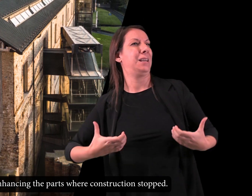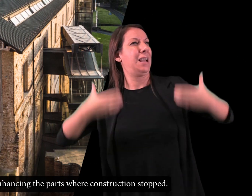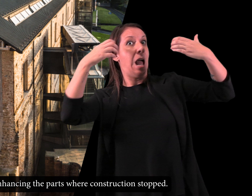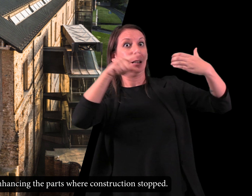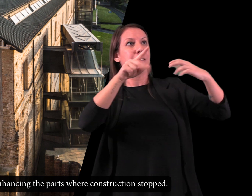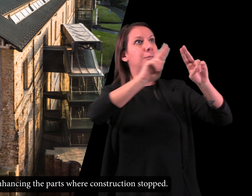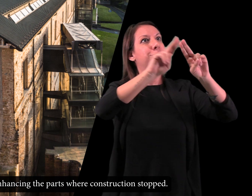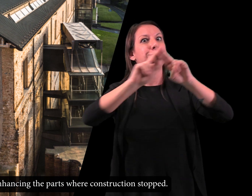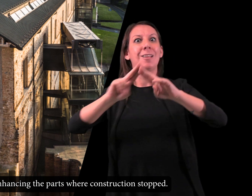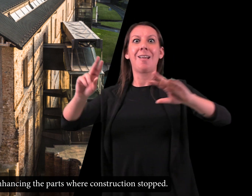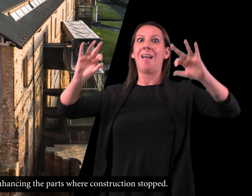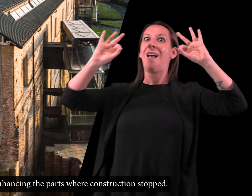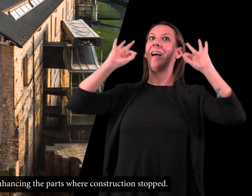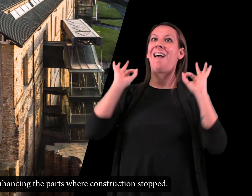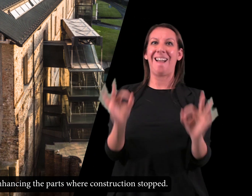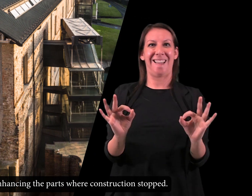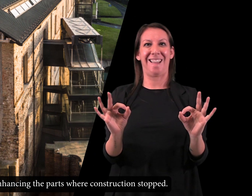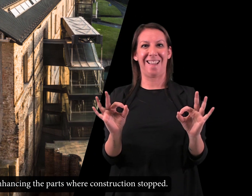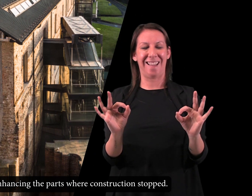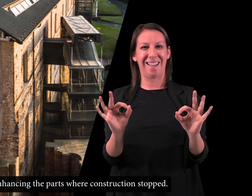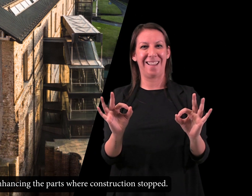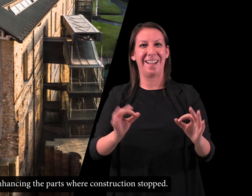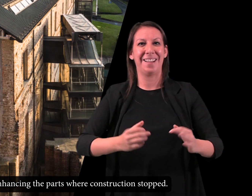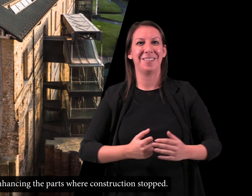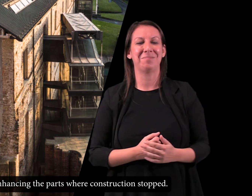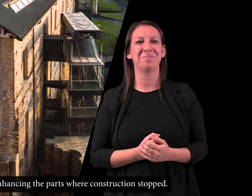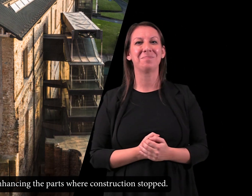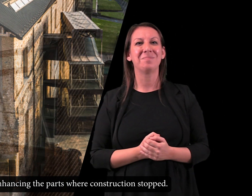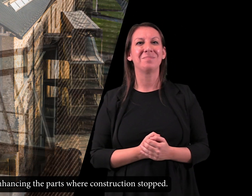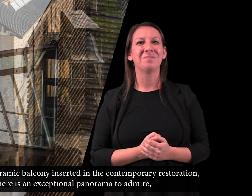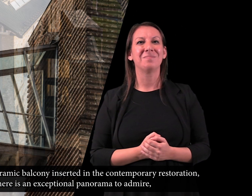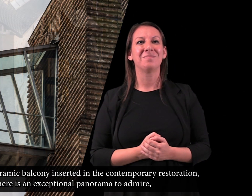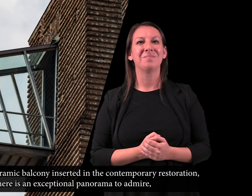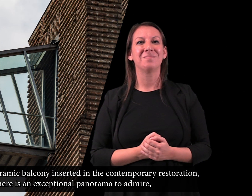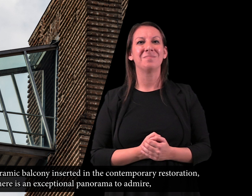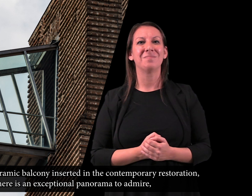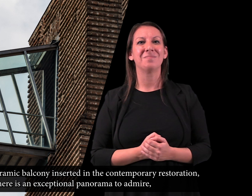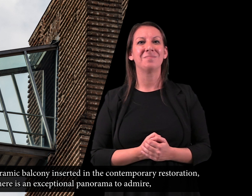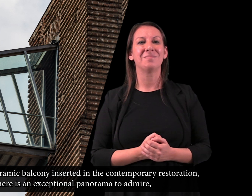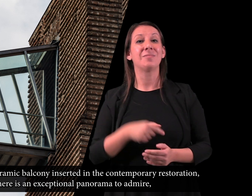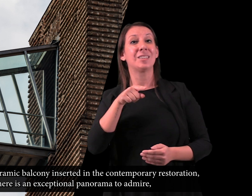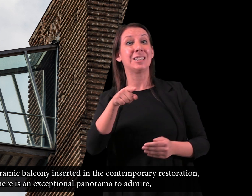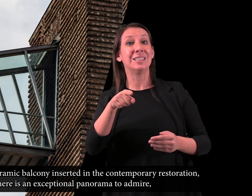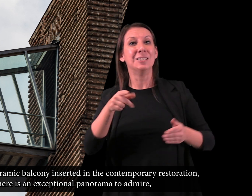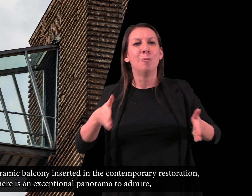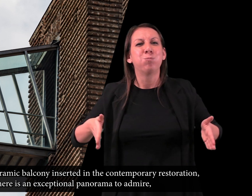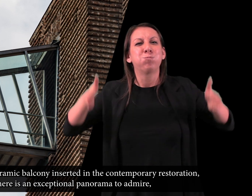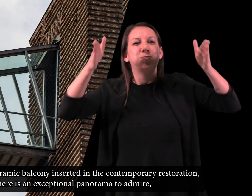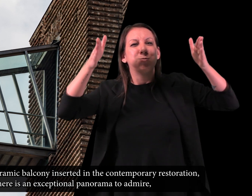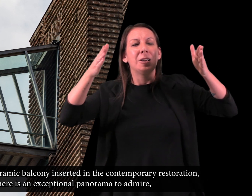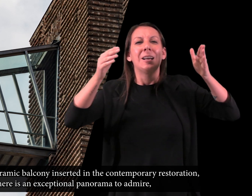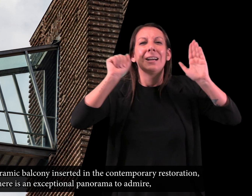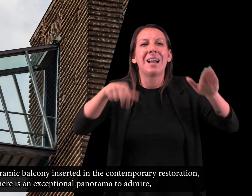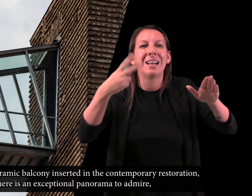respecting its architecture and enhancing the parts where construction stopped. From the